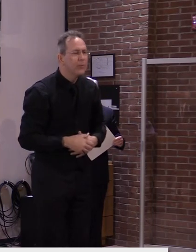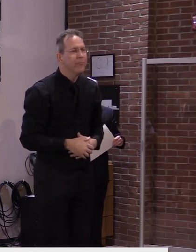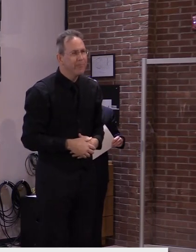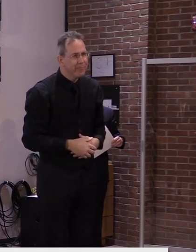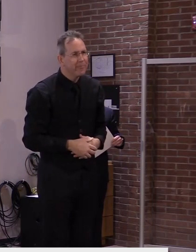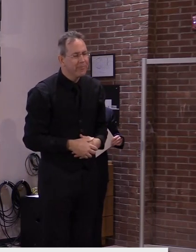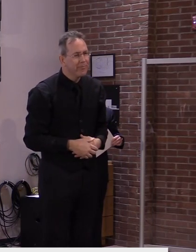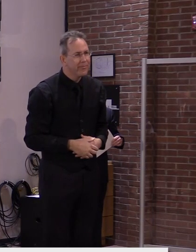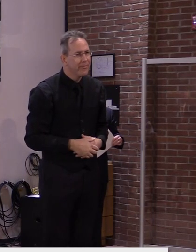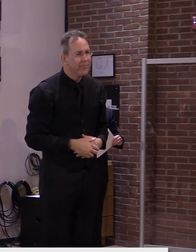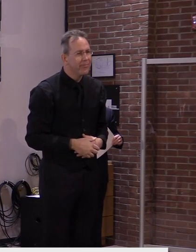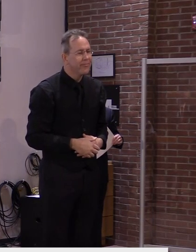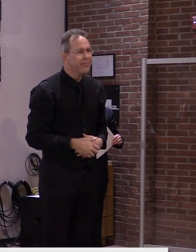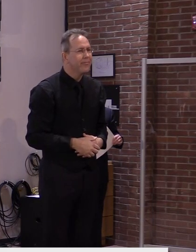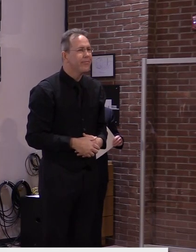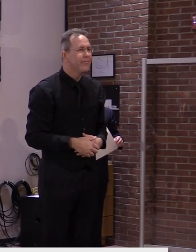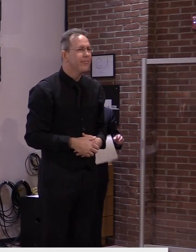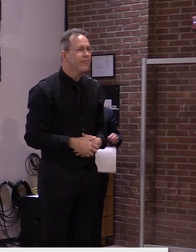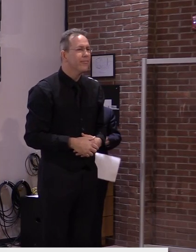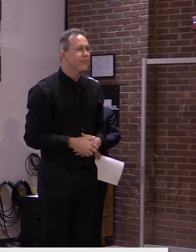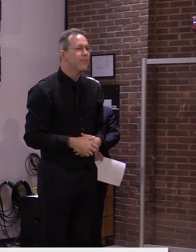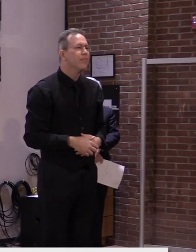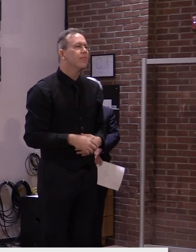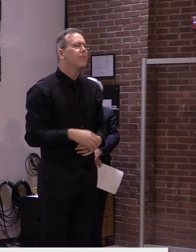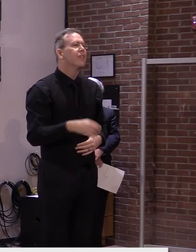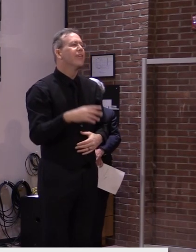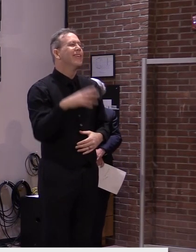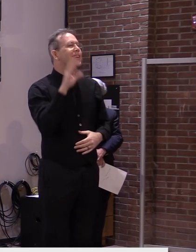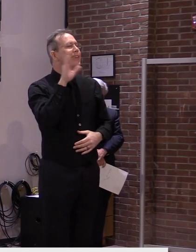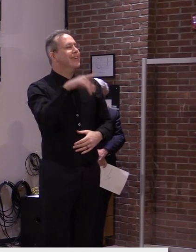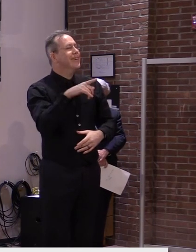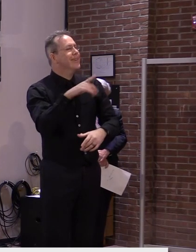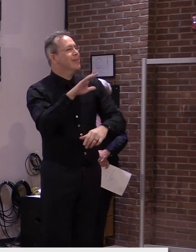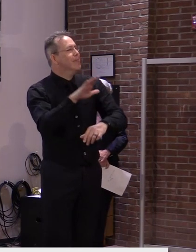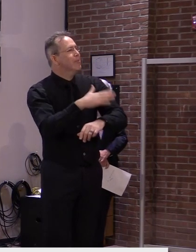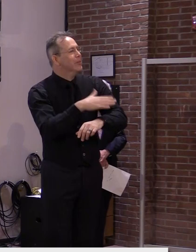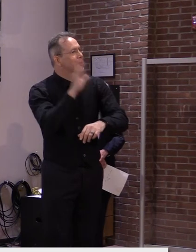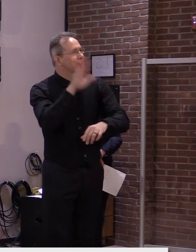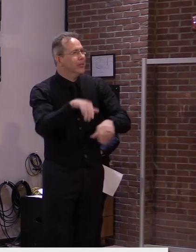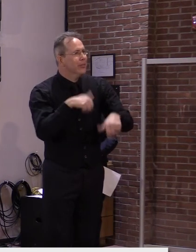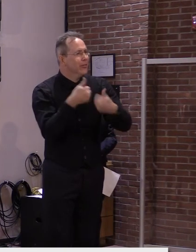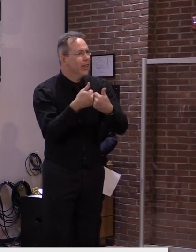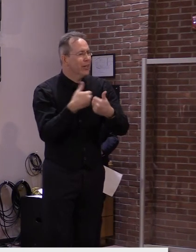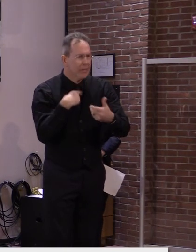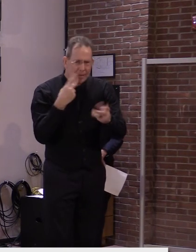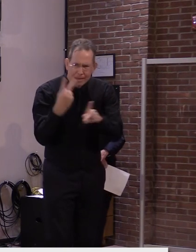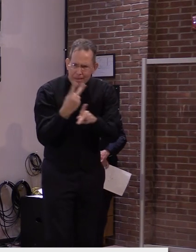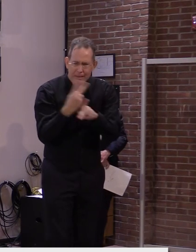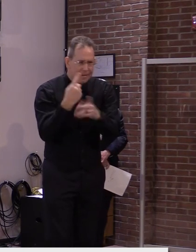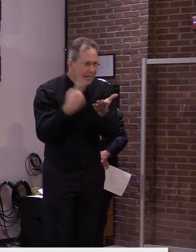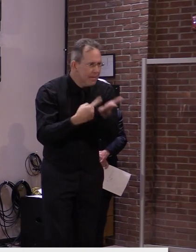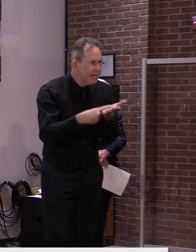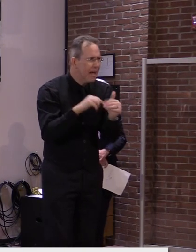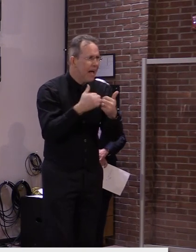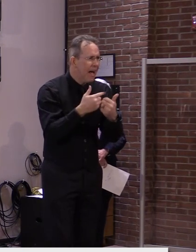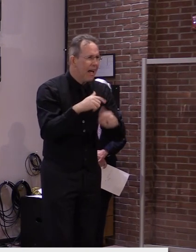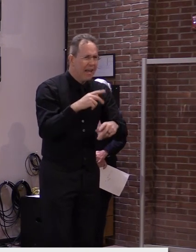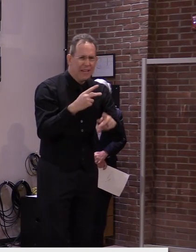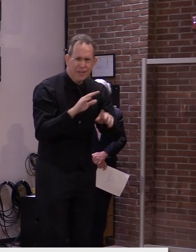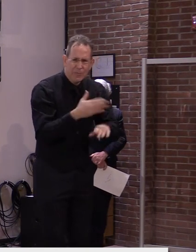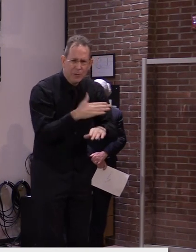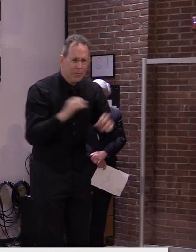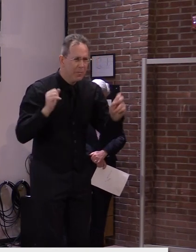I mentioned previously that music has been one of the more challenging areas for us in terms of developing guidance. As some of our restrictions